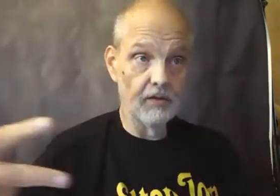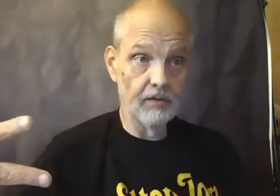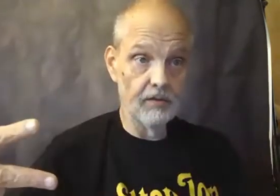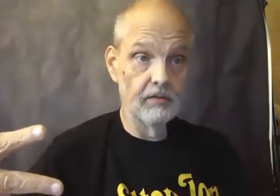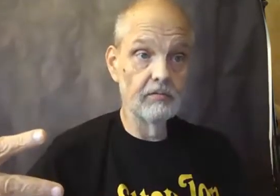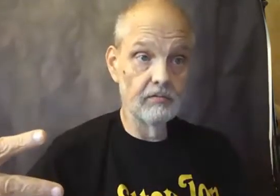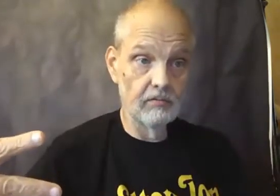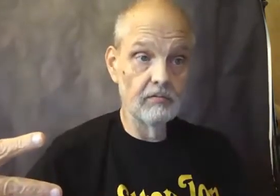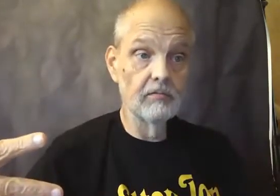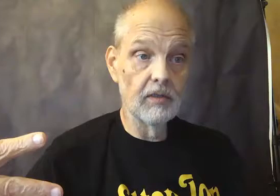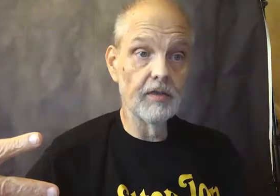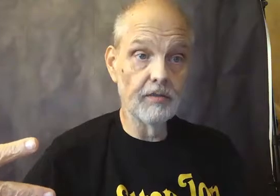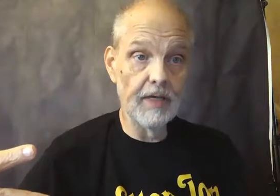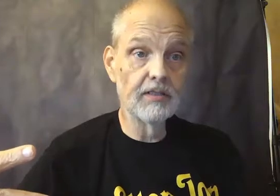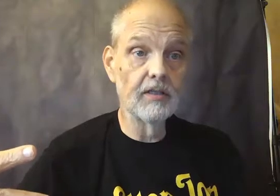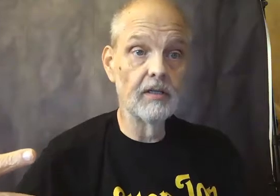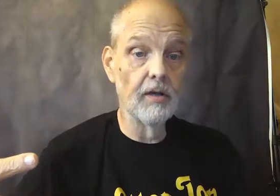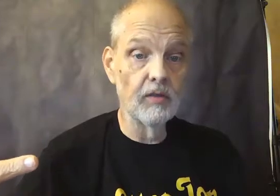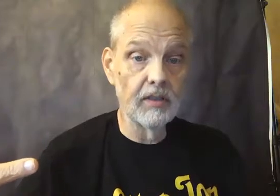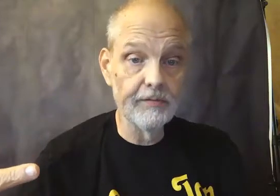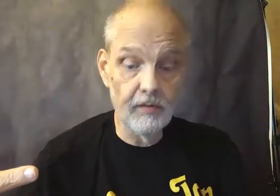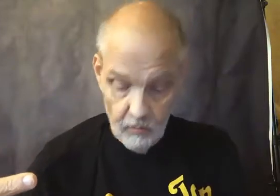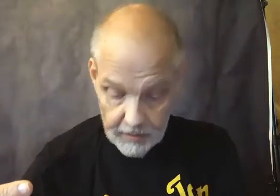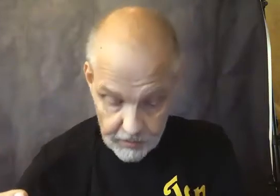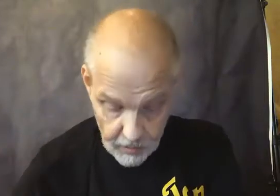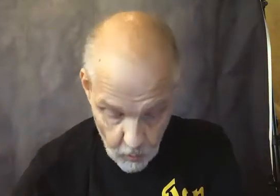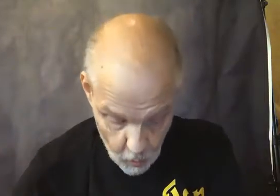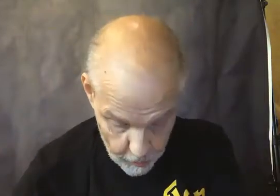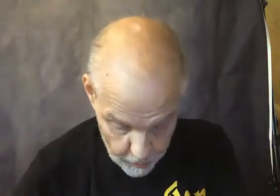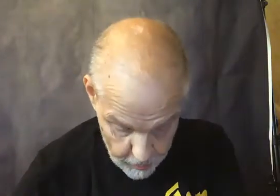third. Okay, so that's another different way to show order.